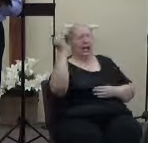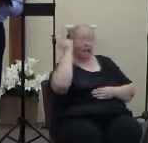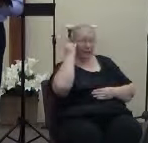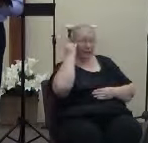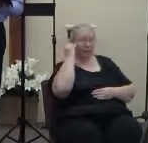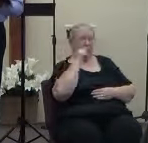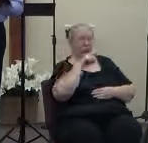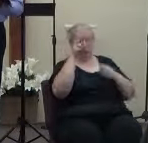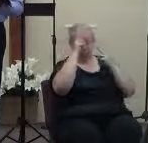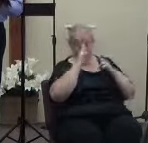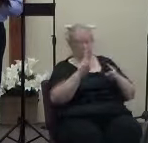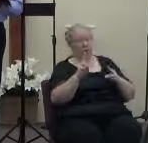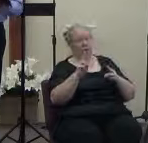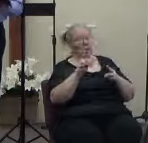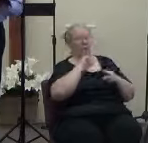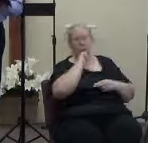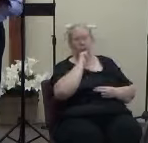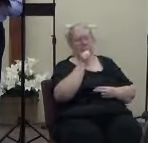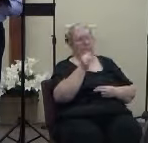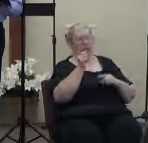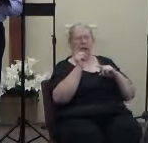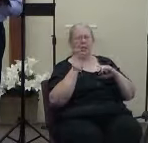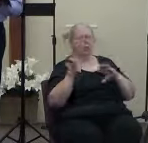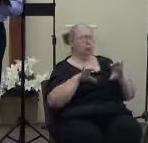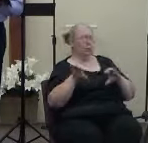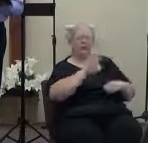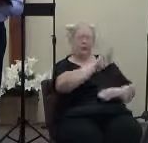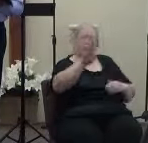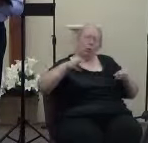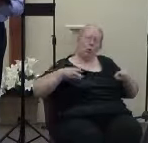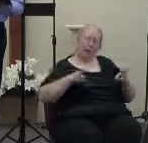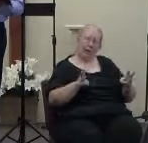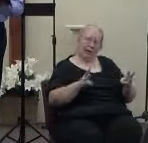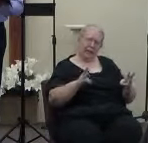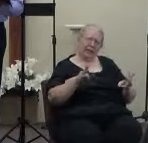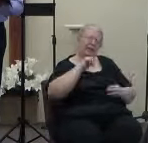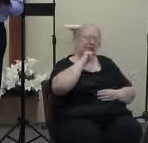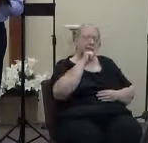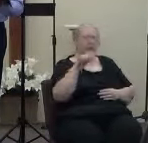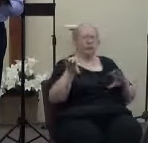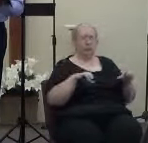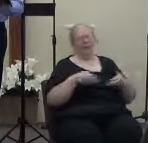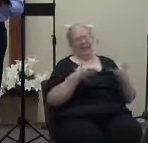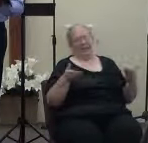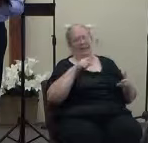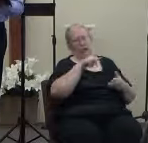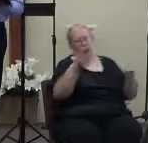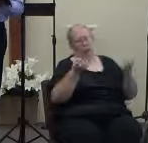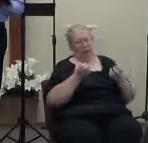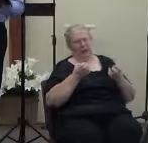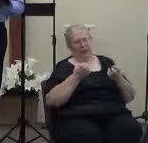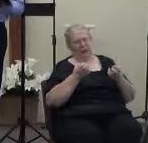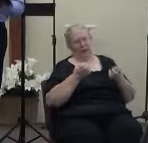if you honor it by not going your own way and not doing as you please or